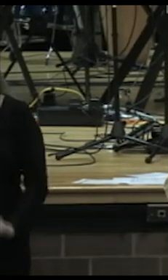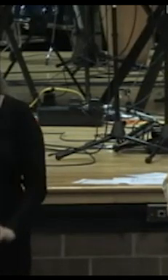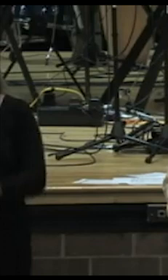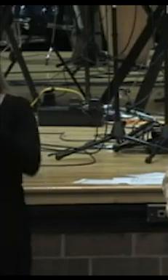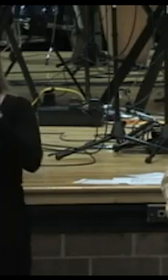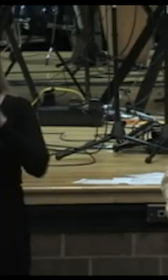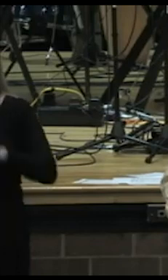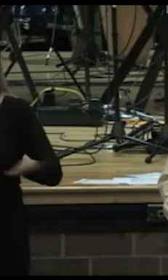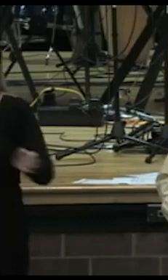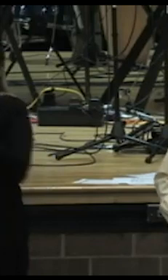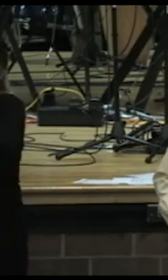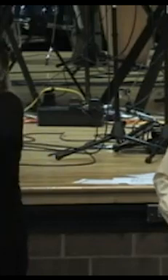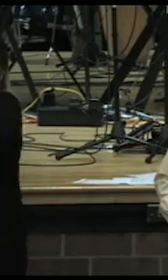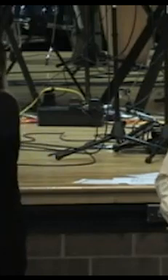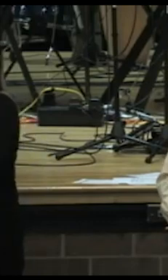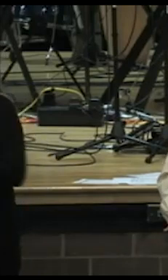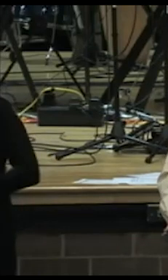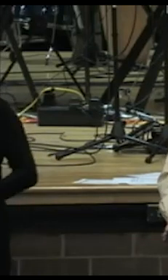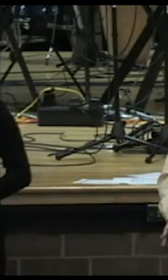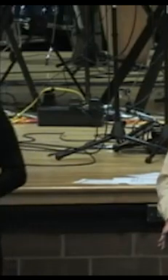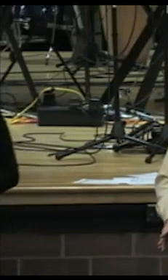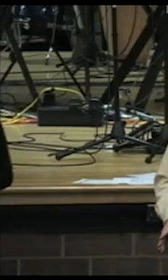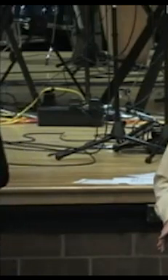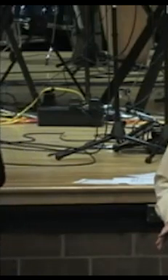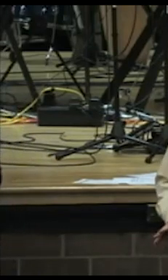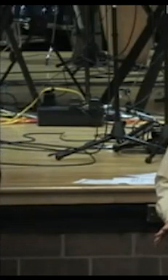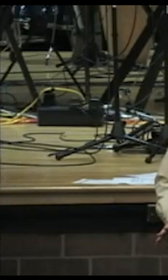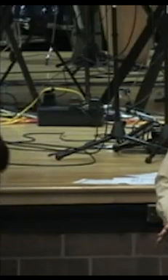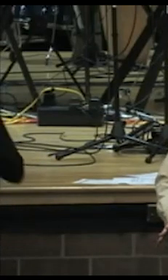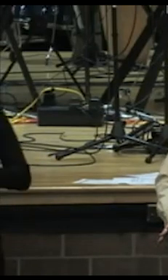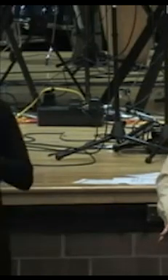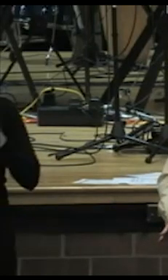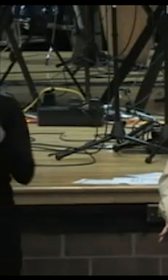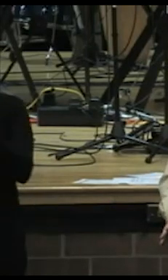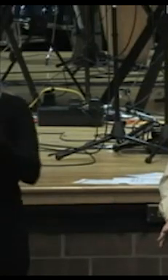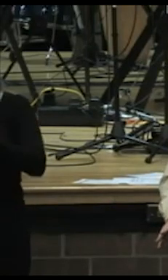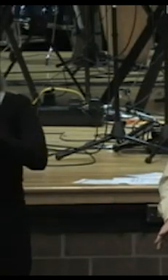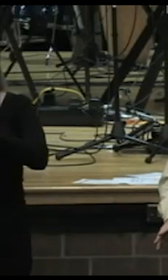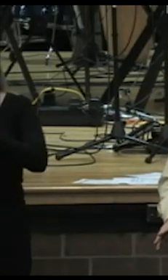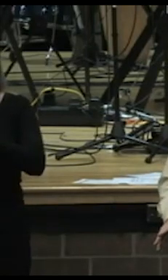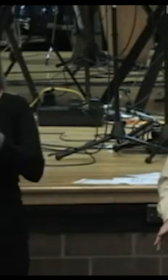family. And then as a church, let me tell you something.